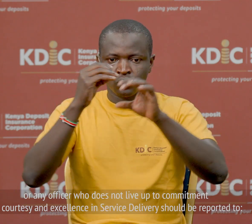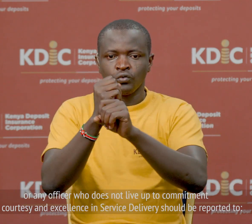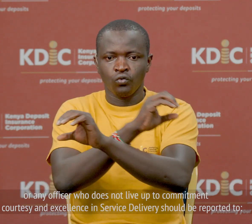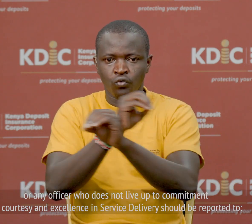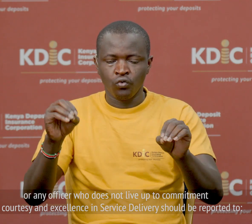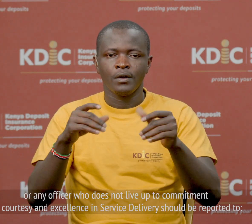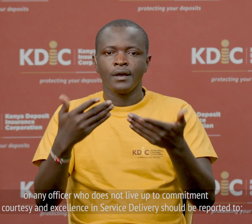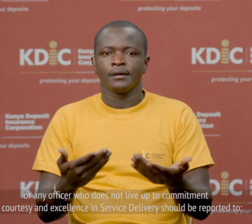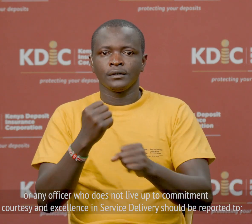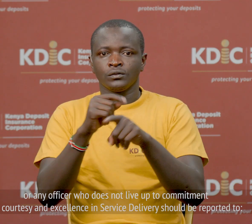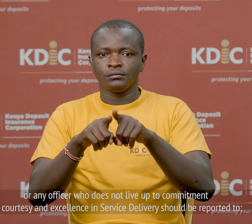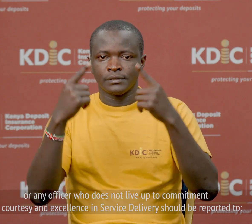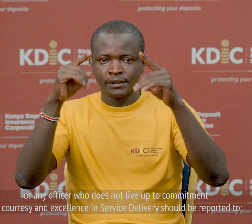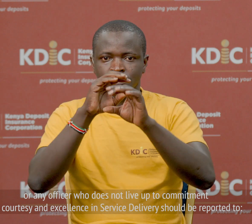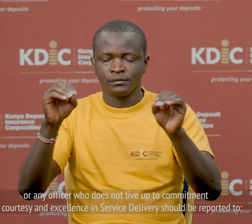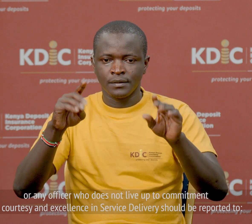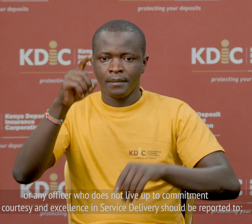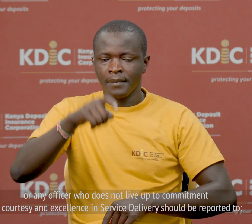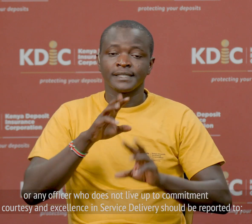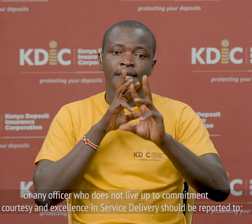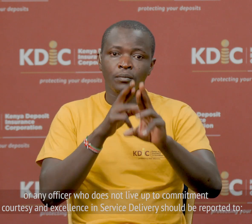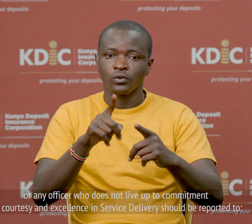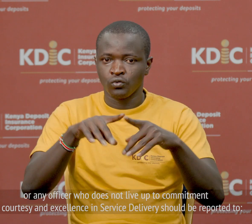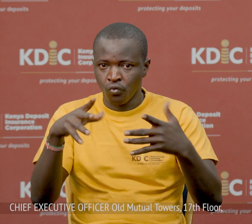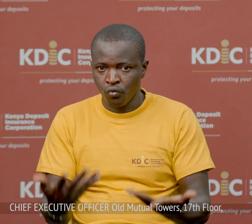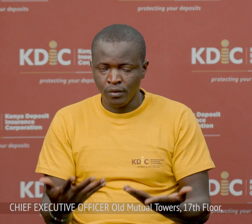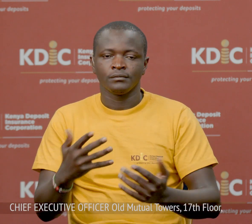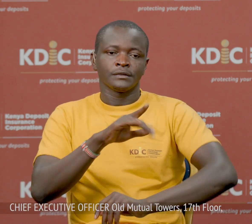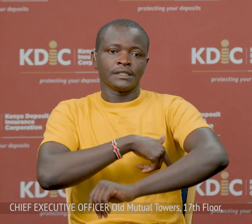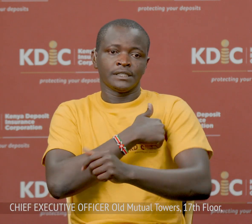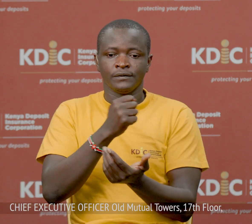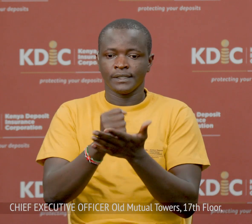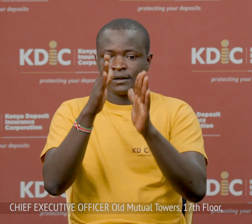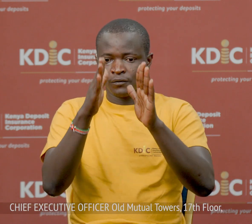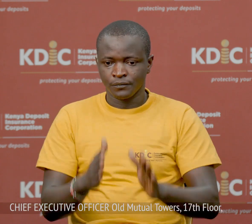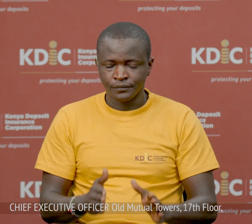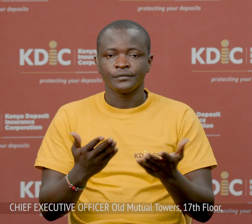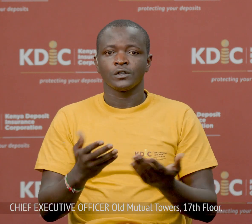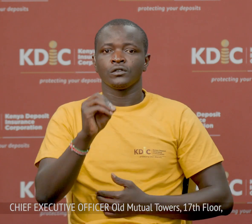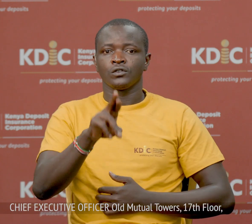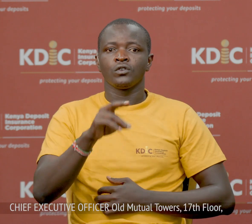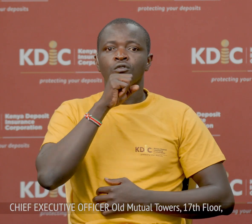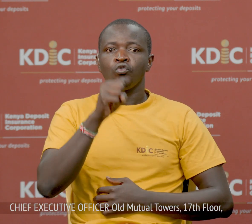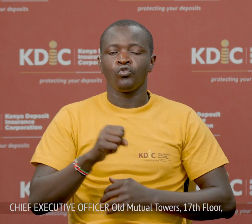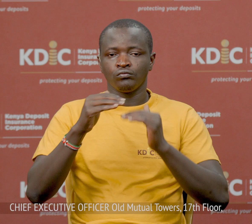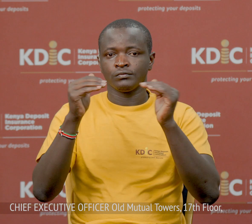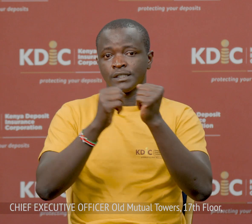and excellence in service delivery should be reported to Chief Executive Officer, Old Mutual Towers, 17th